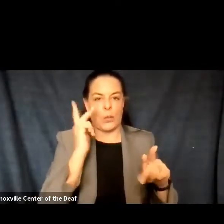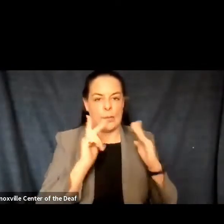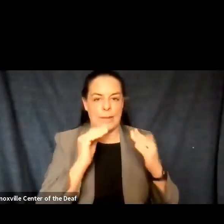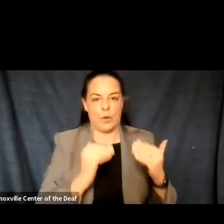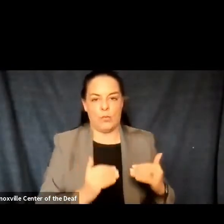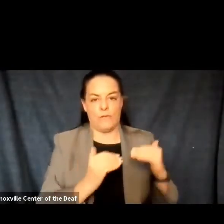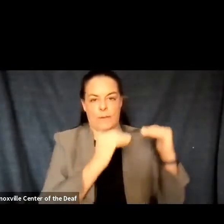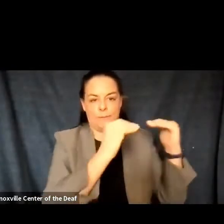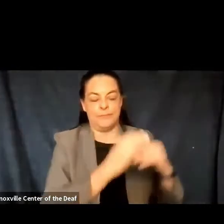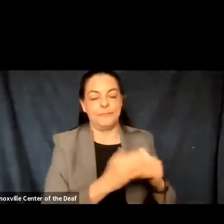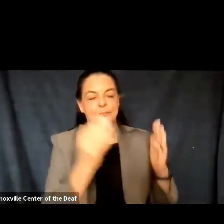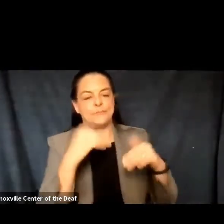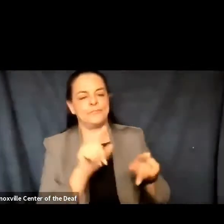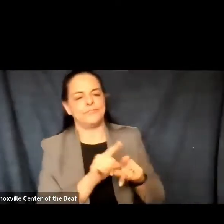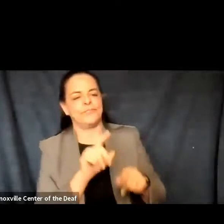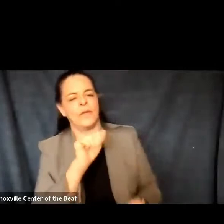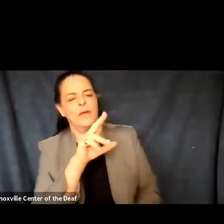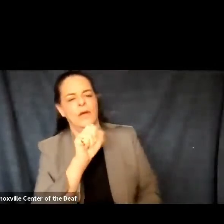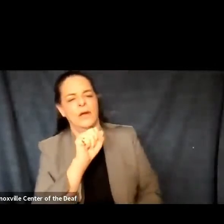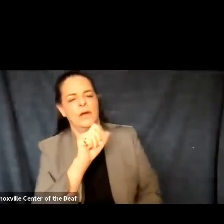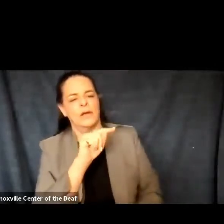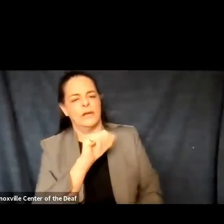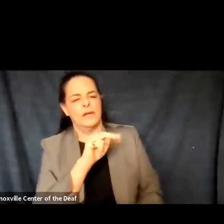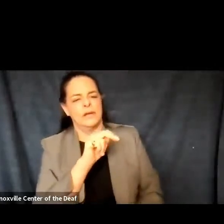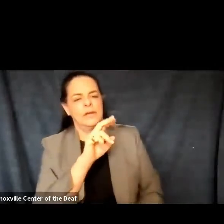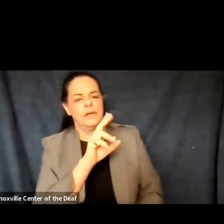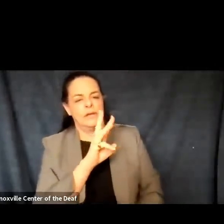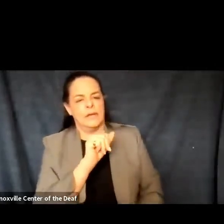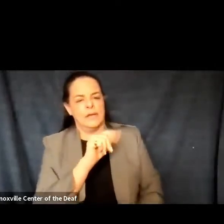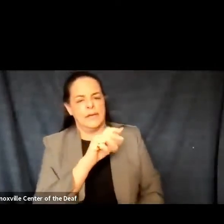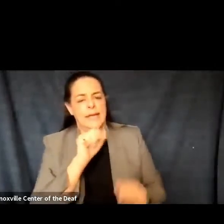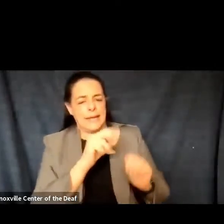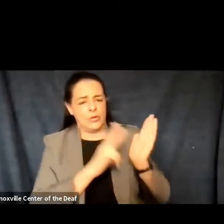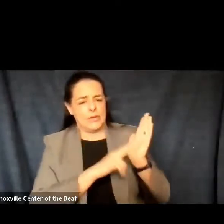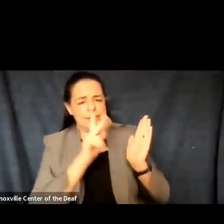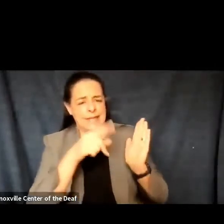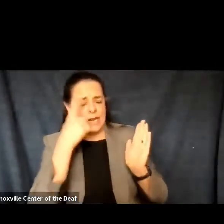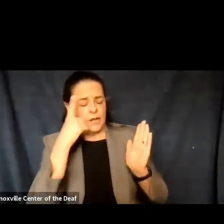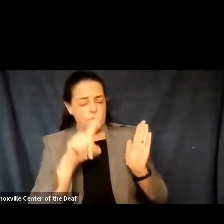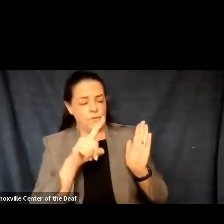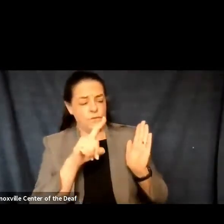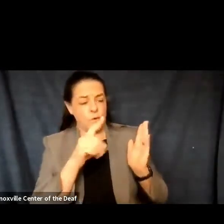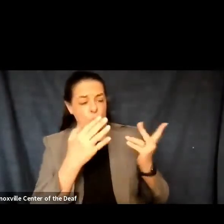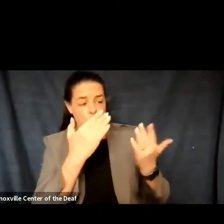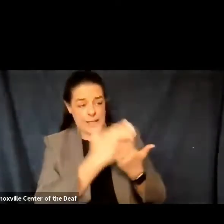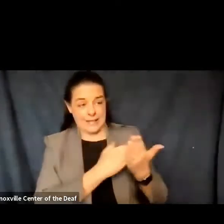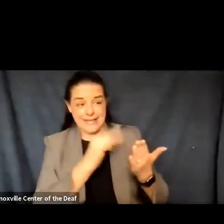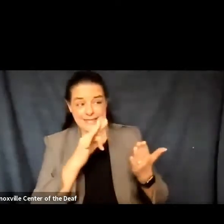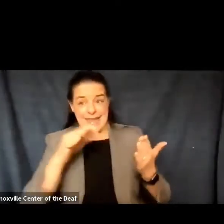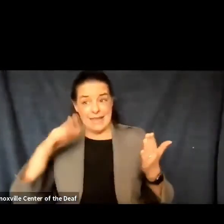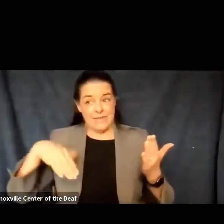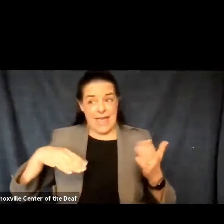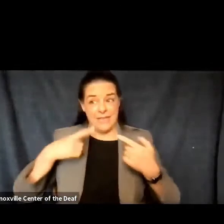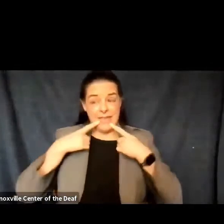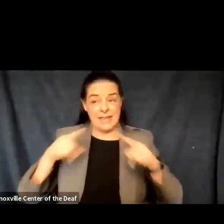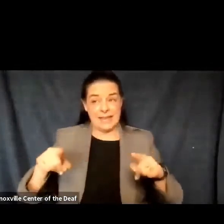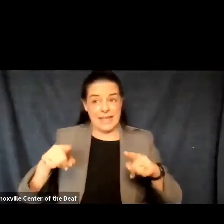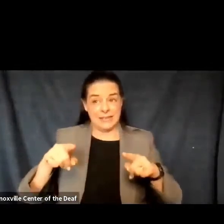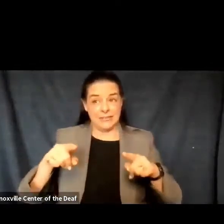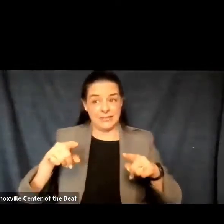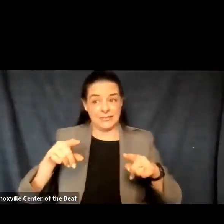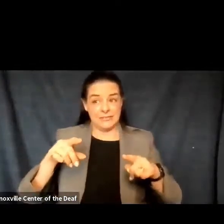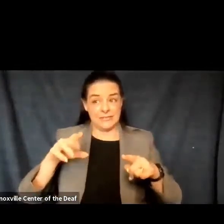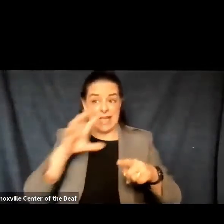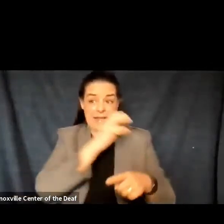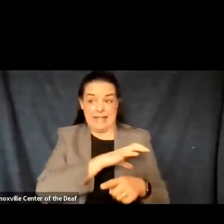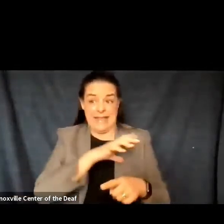Austin with WATE, can you sign up for the wait list when the county hasn't announced a clinic day yet? Yes, it is a living rolling list. So as